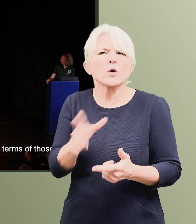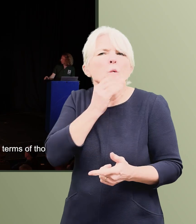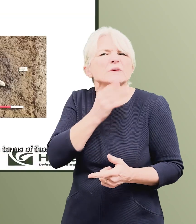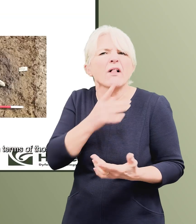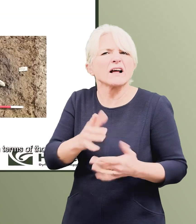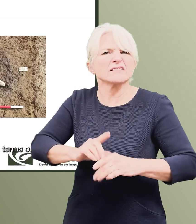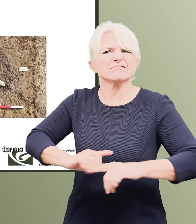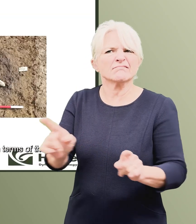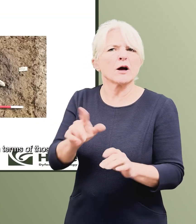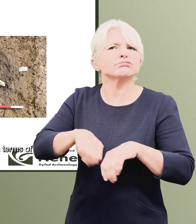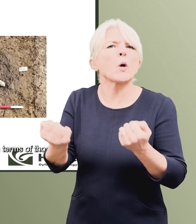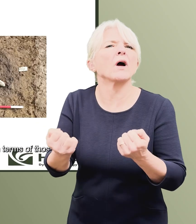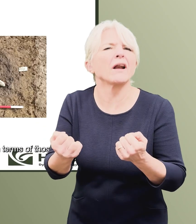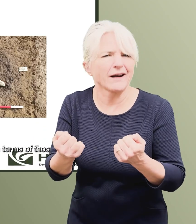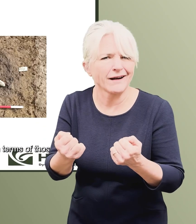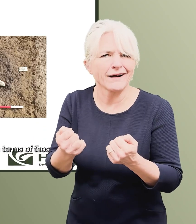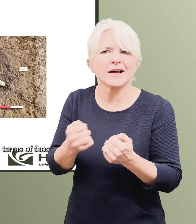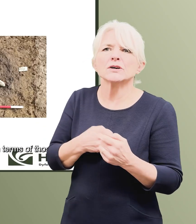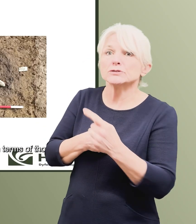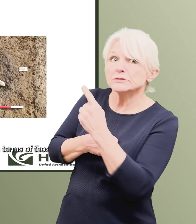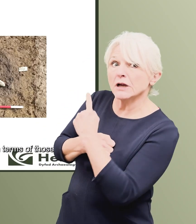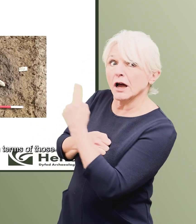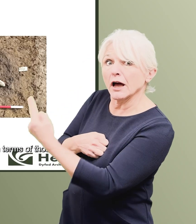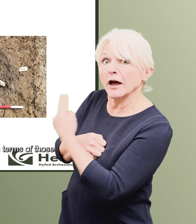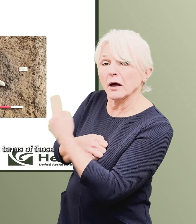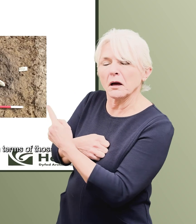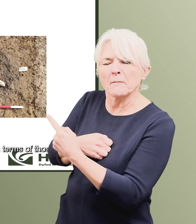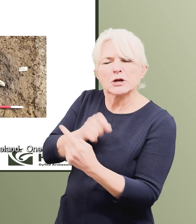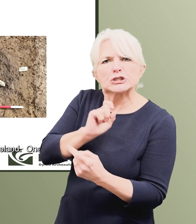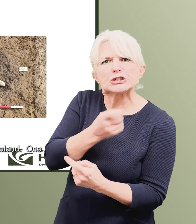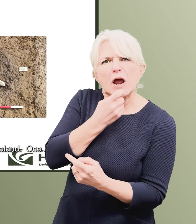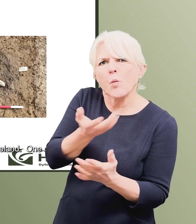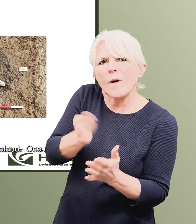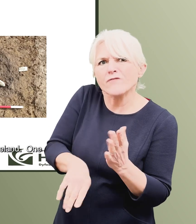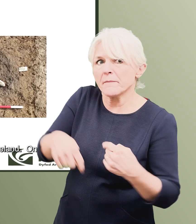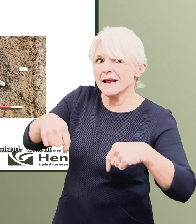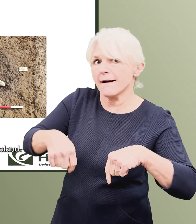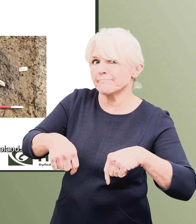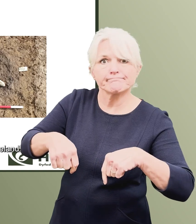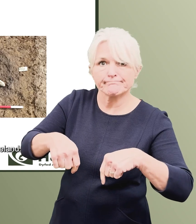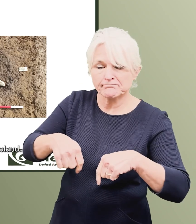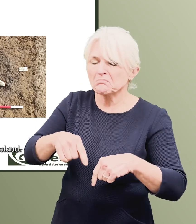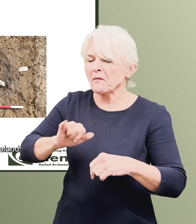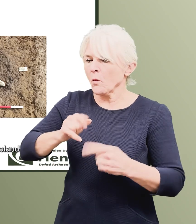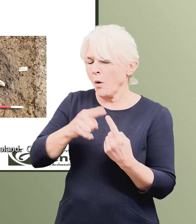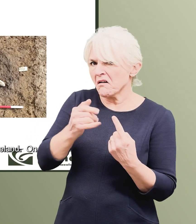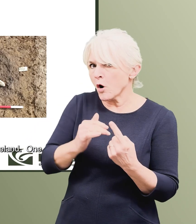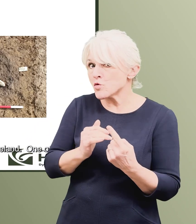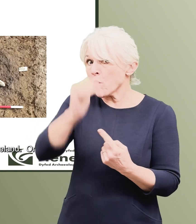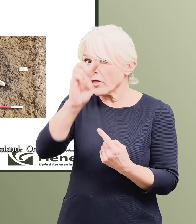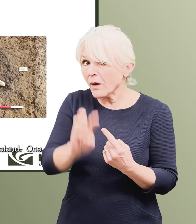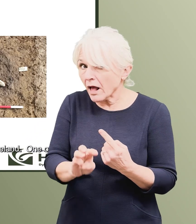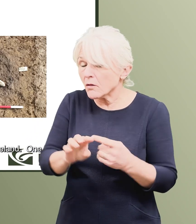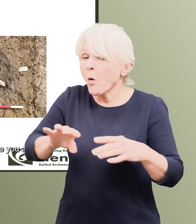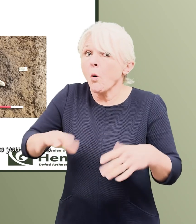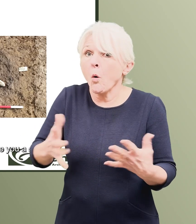were. And in terms of those 2 axes, neither of them are local. One of them probably comes from Ireland. One of them comes